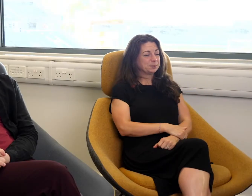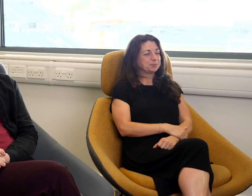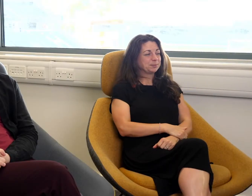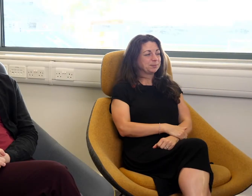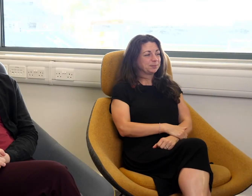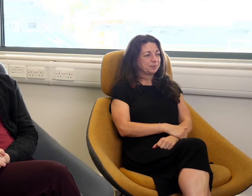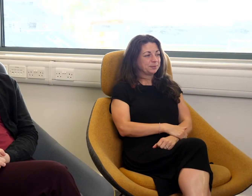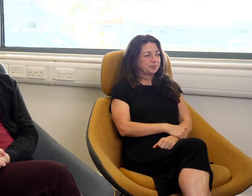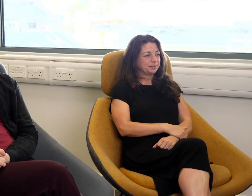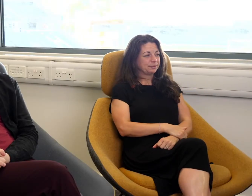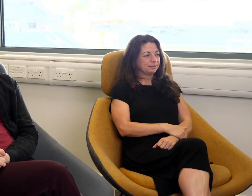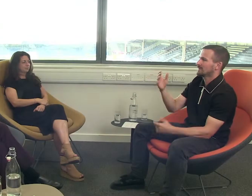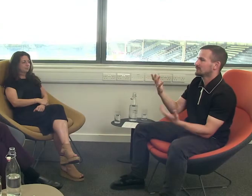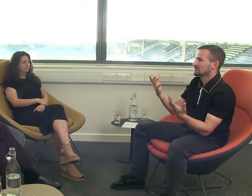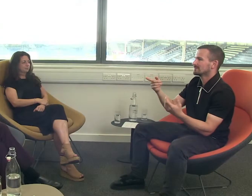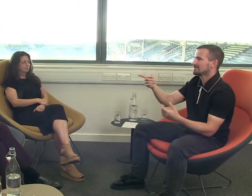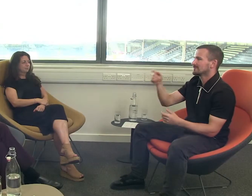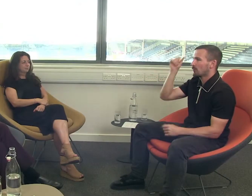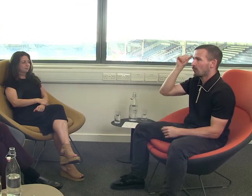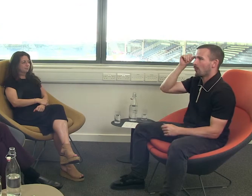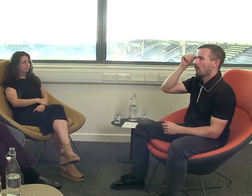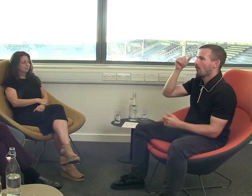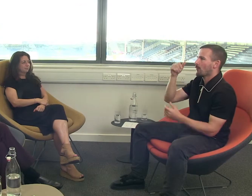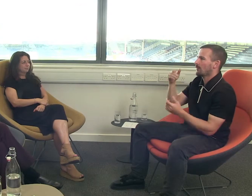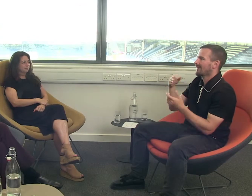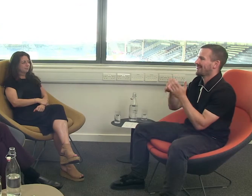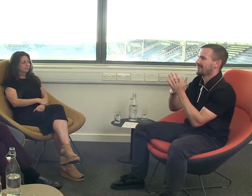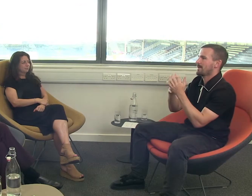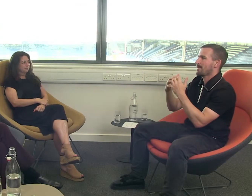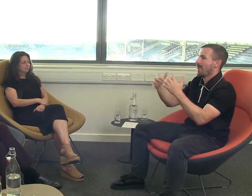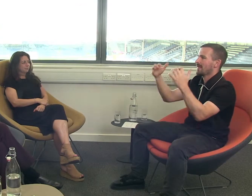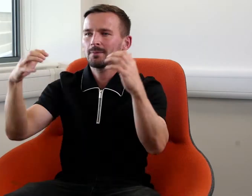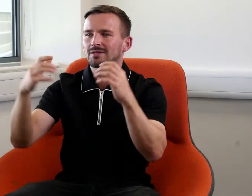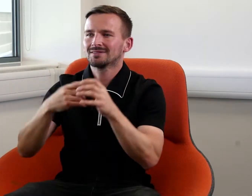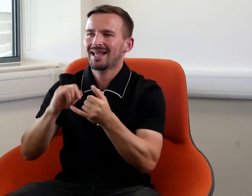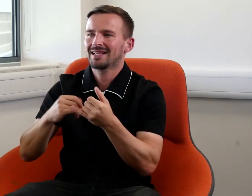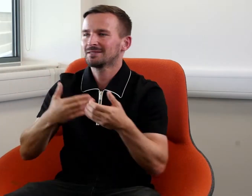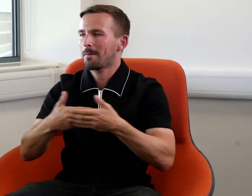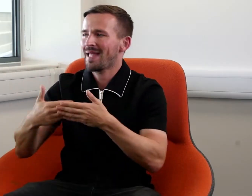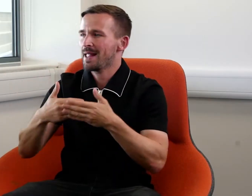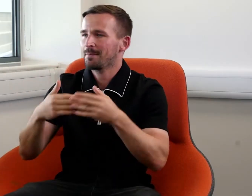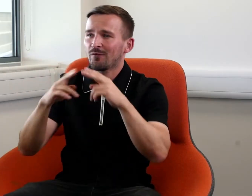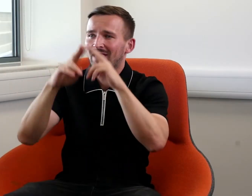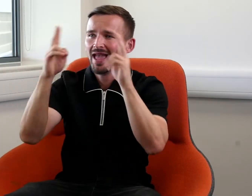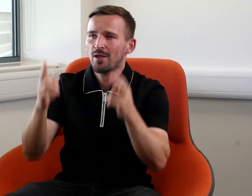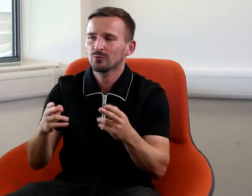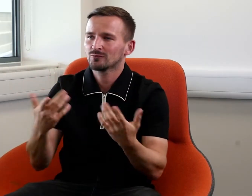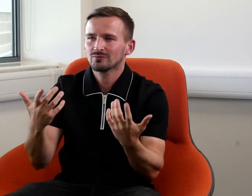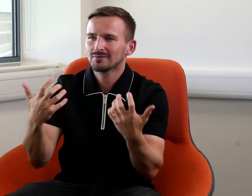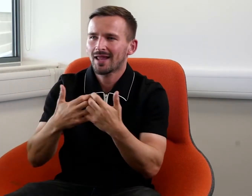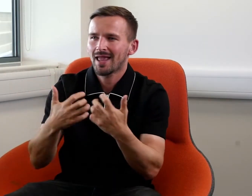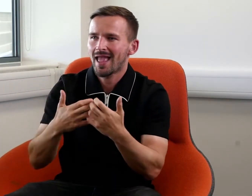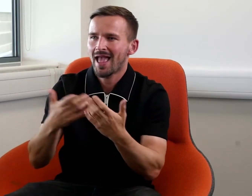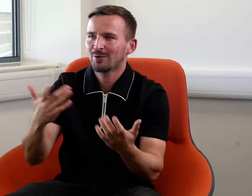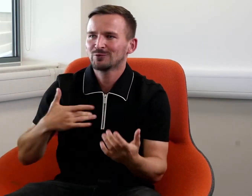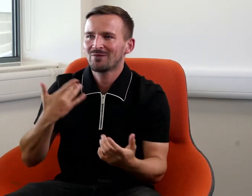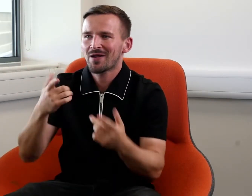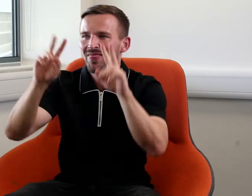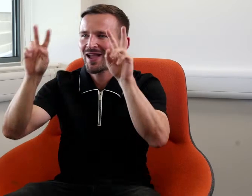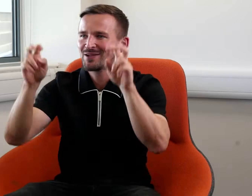No, you're very welcome. So my first question, so you're known within Parliament as the baby of the house. How do you feel